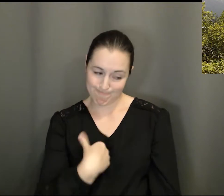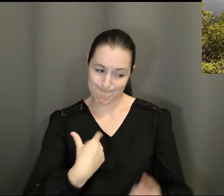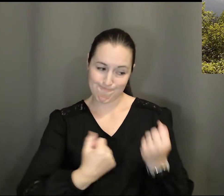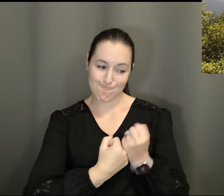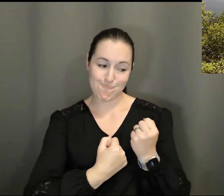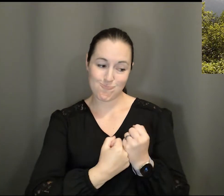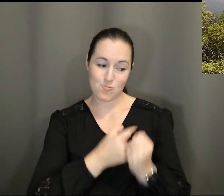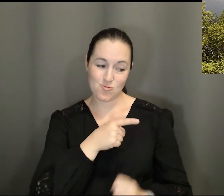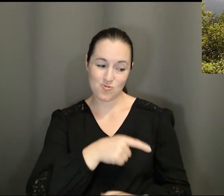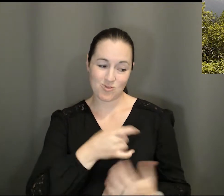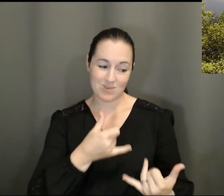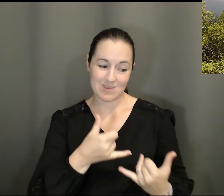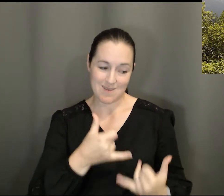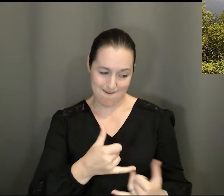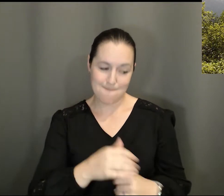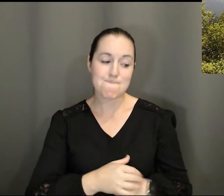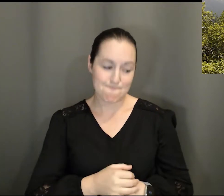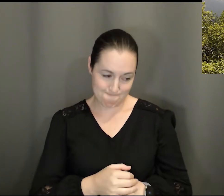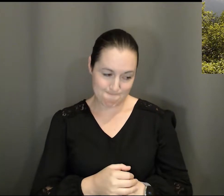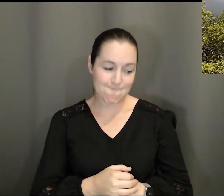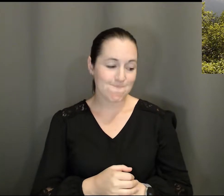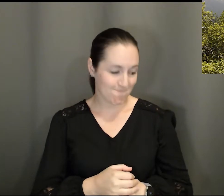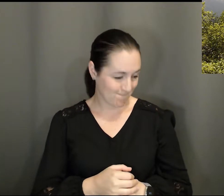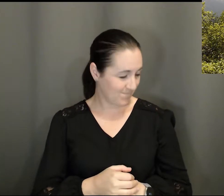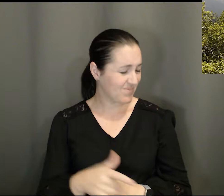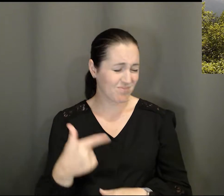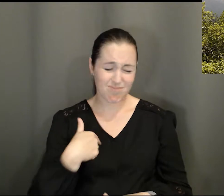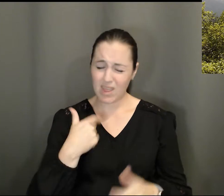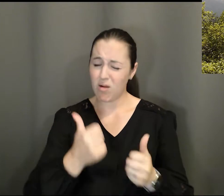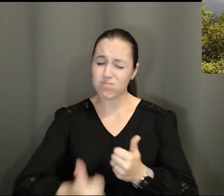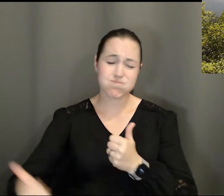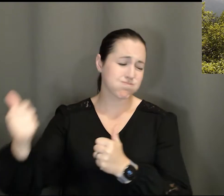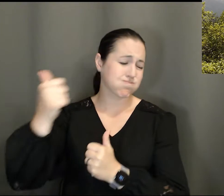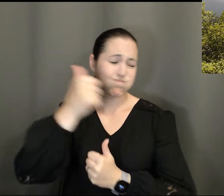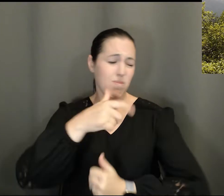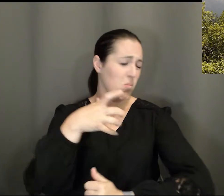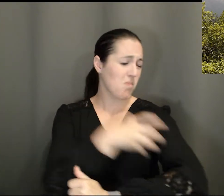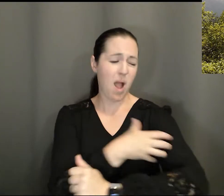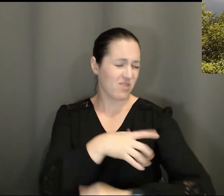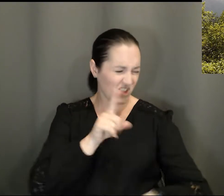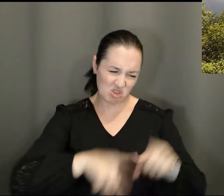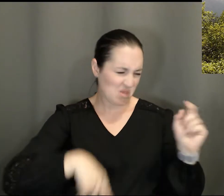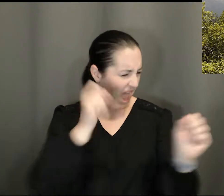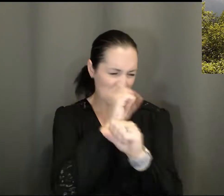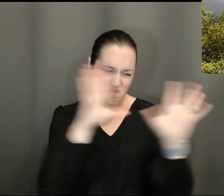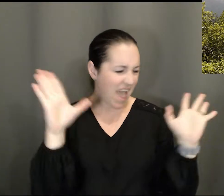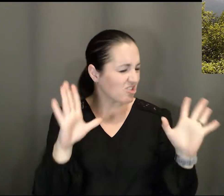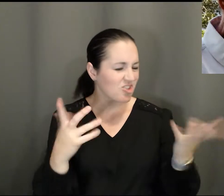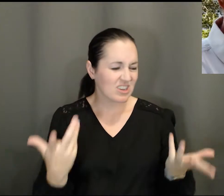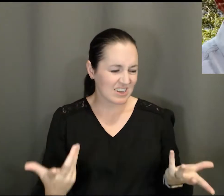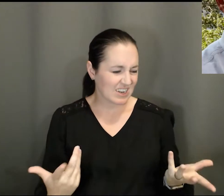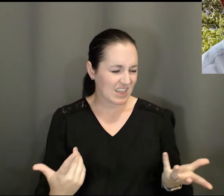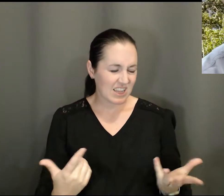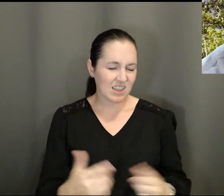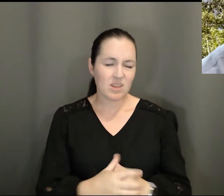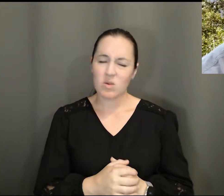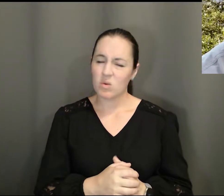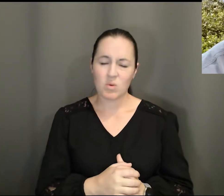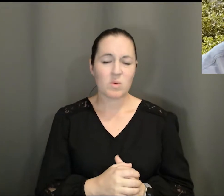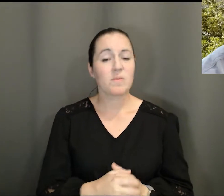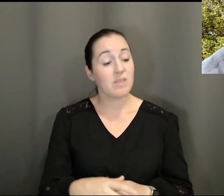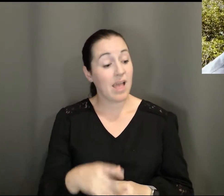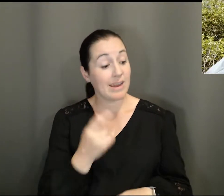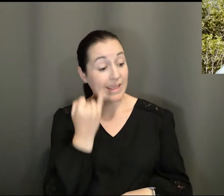any of that, I want you to know I can. I did it all and I've got you today. I think it's important